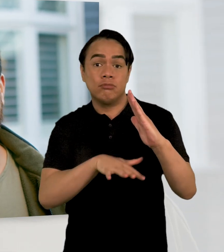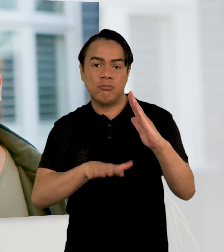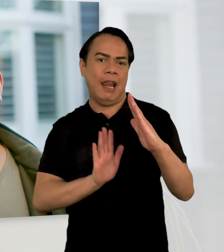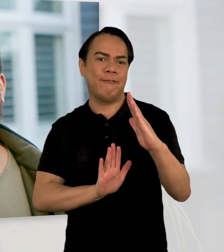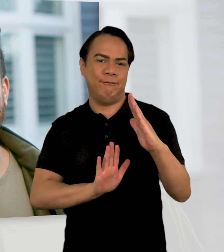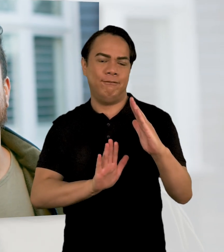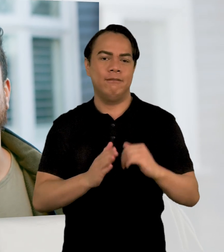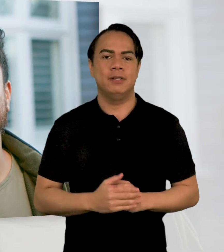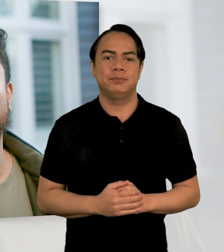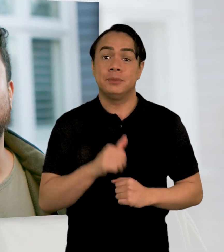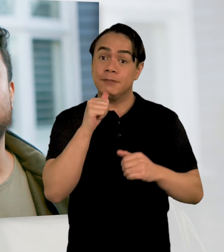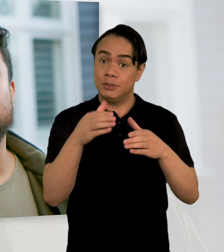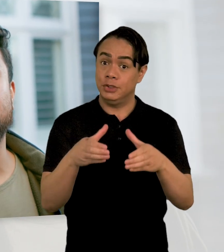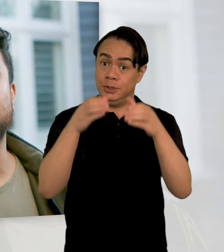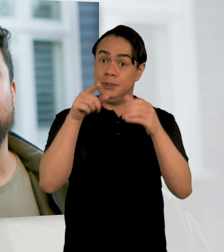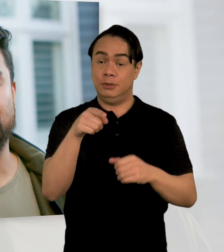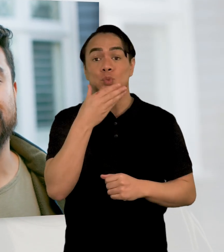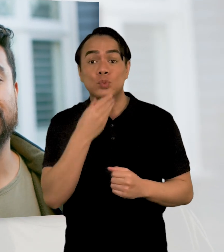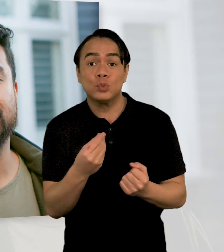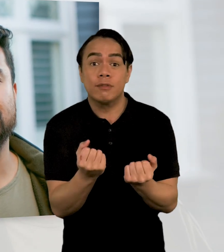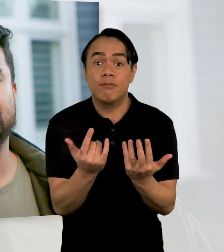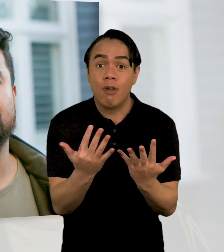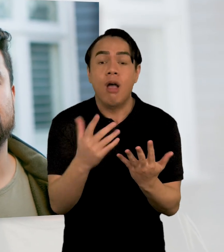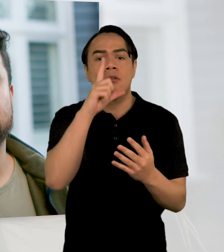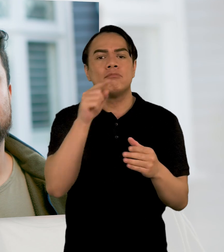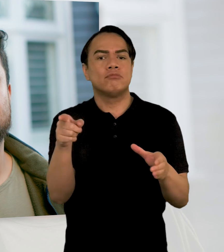chimney, you can replace that part with a more lightweight metal flue.